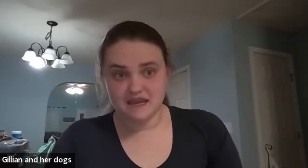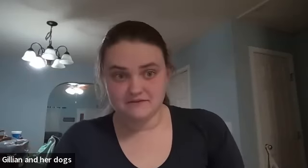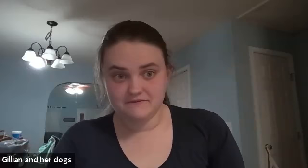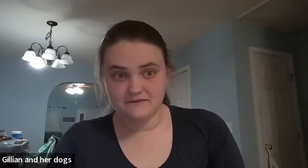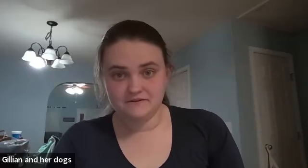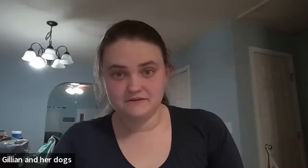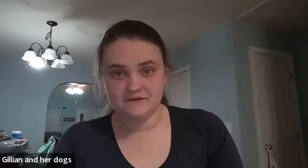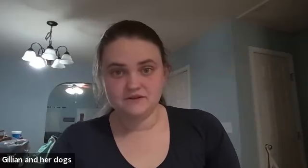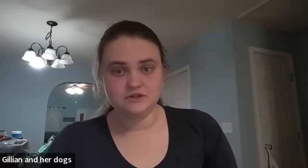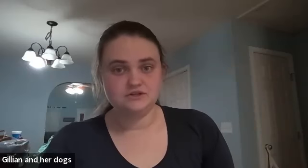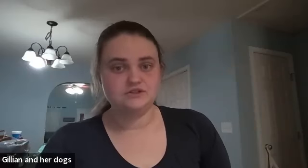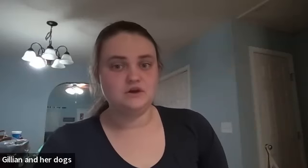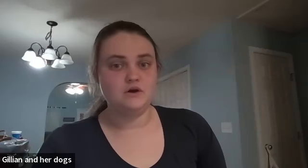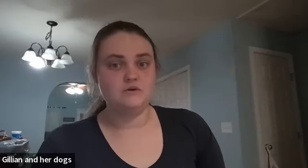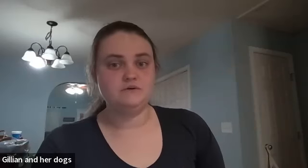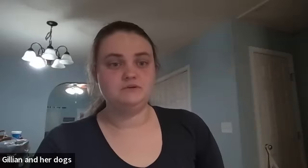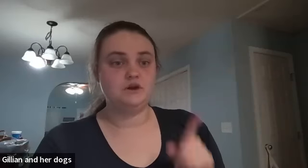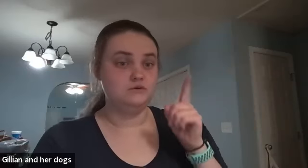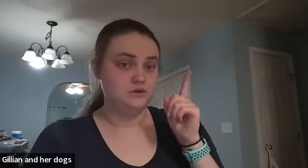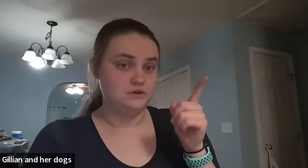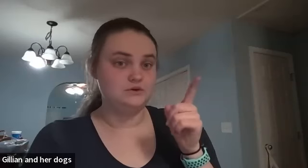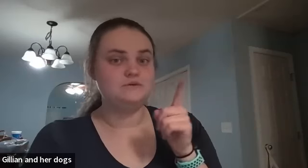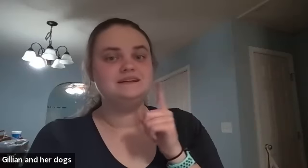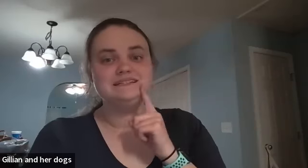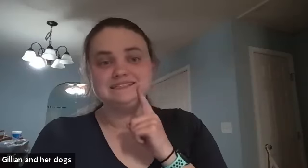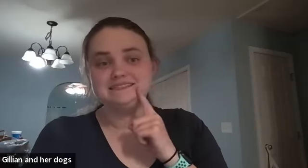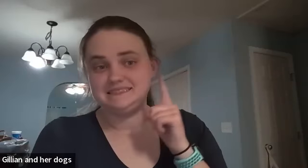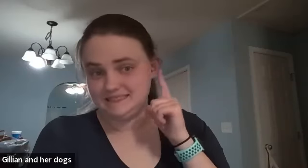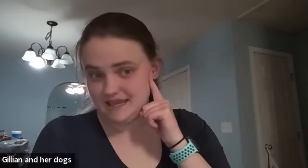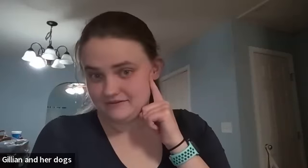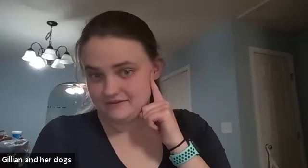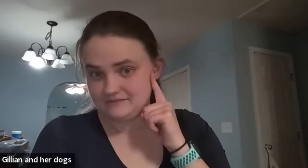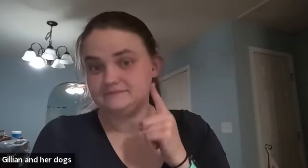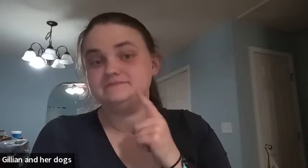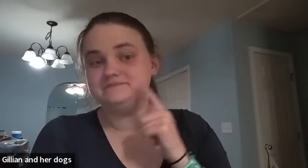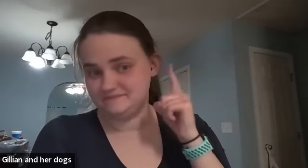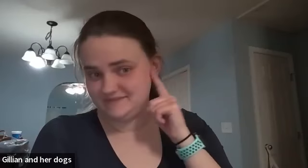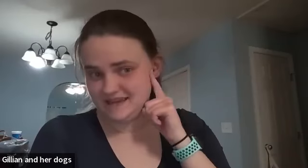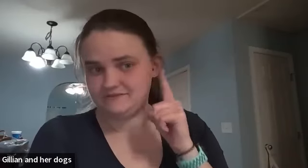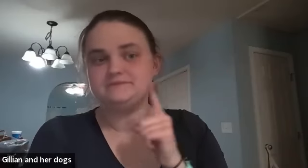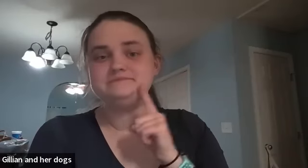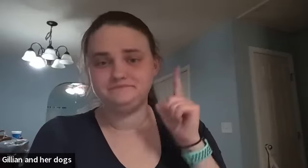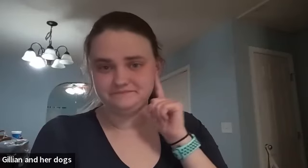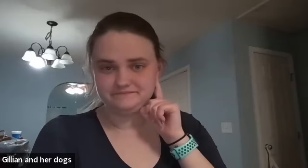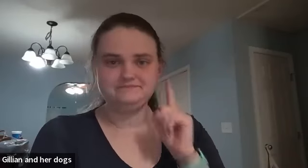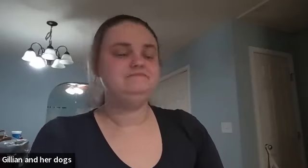deaf? So you would go, you deaf. Deaf.